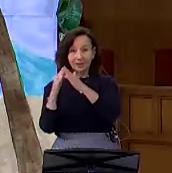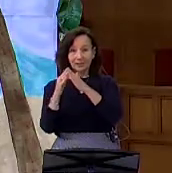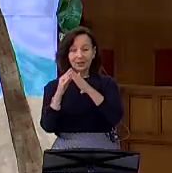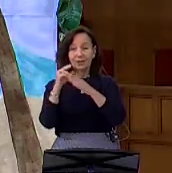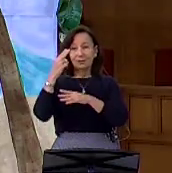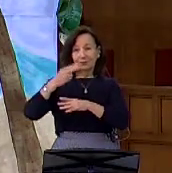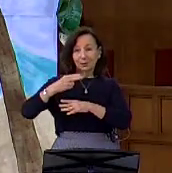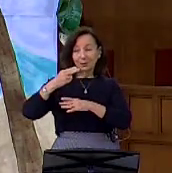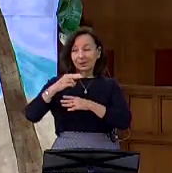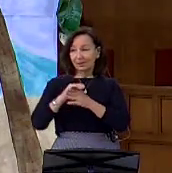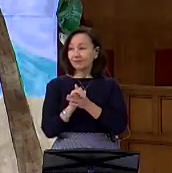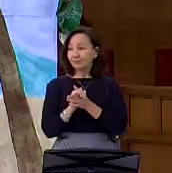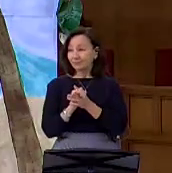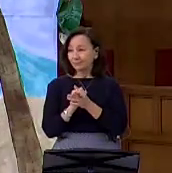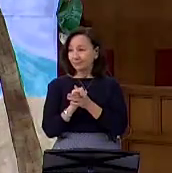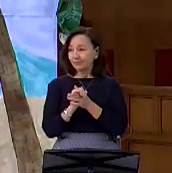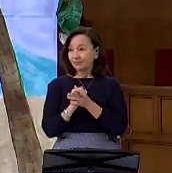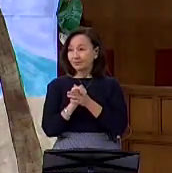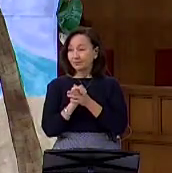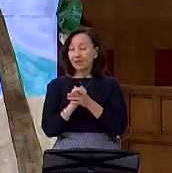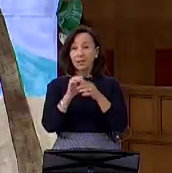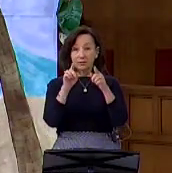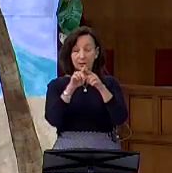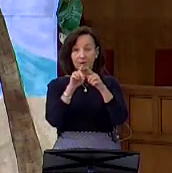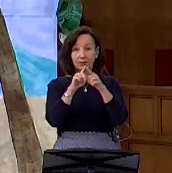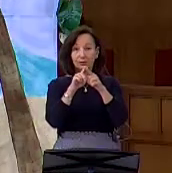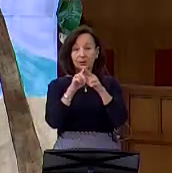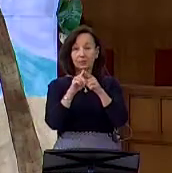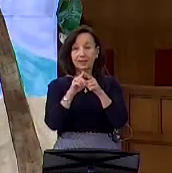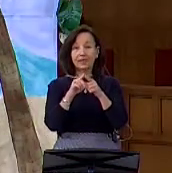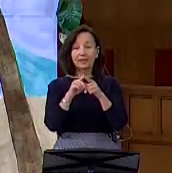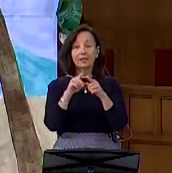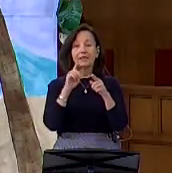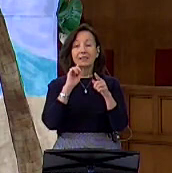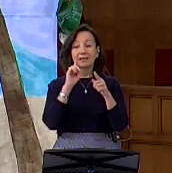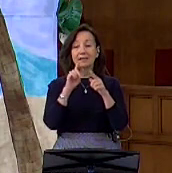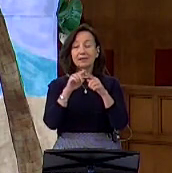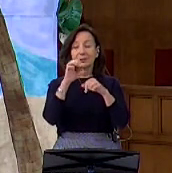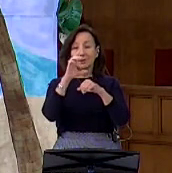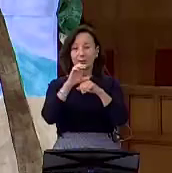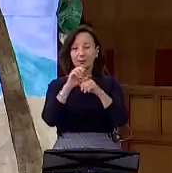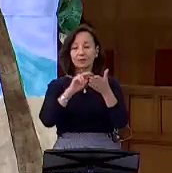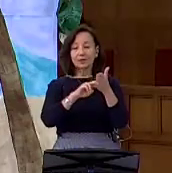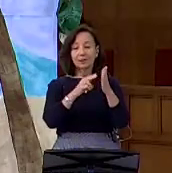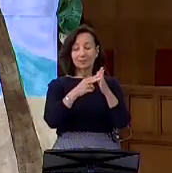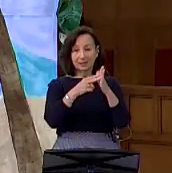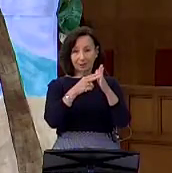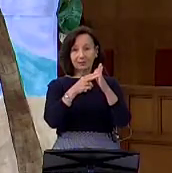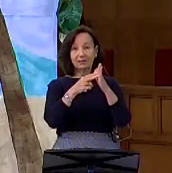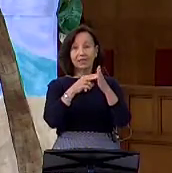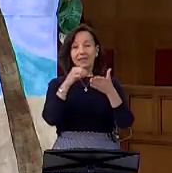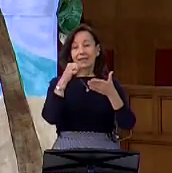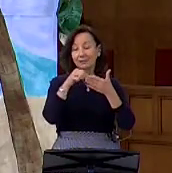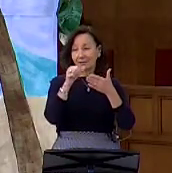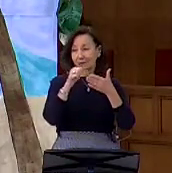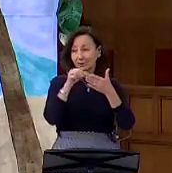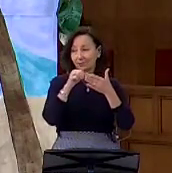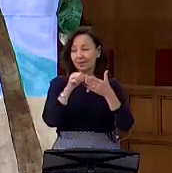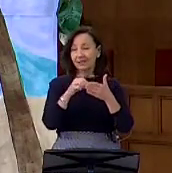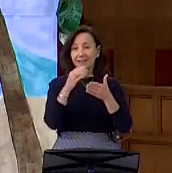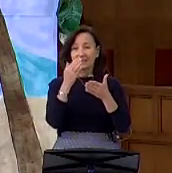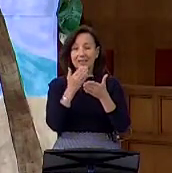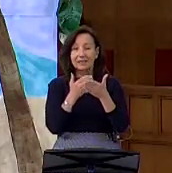Houston. Failed to mention one thing. There's also a sister church every week mentioned in the prayer pages, something